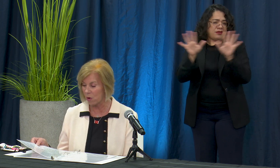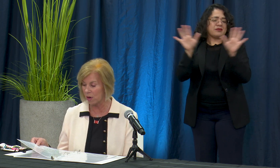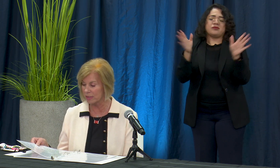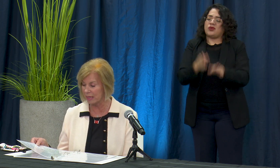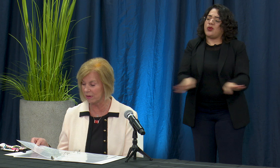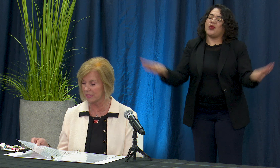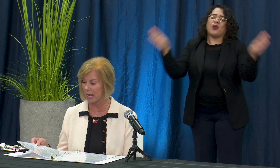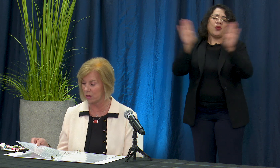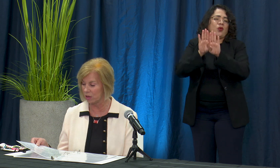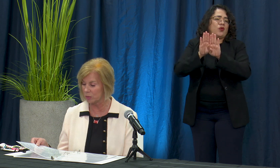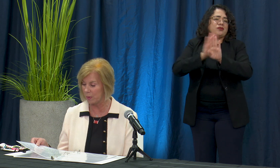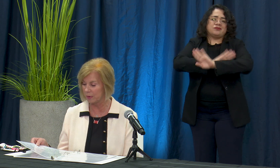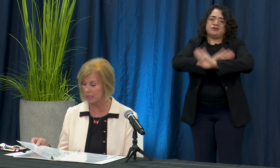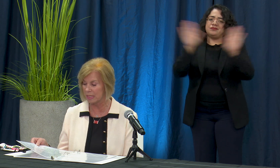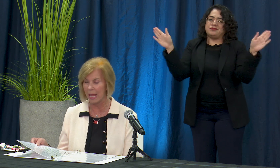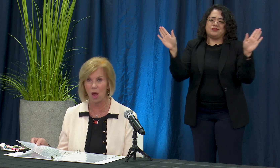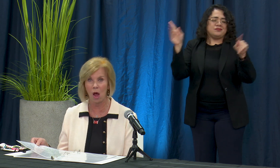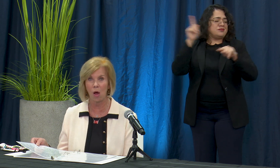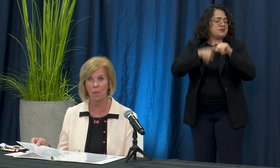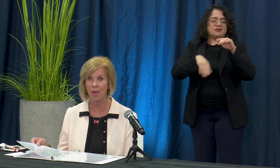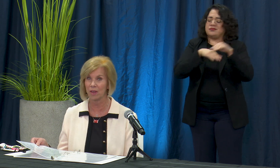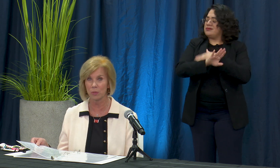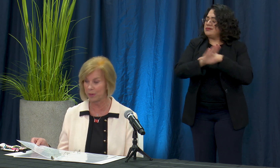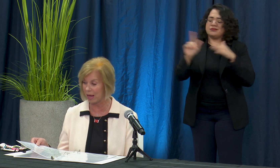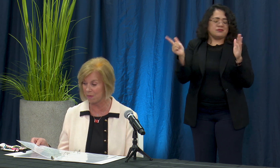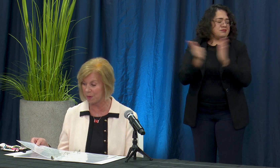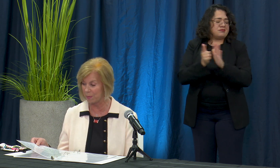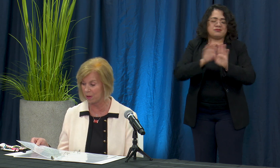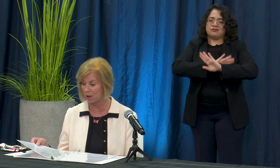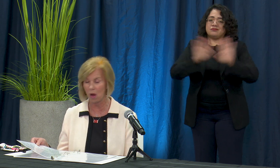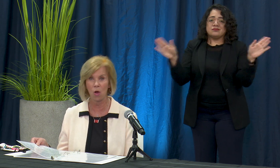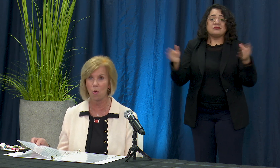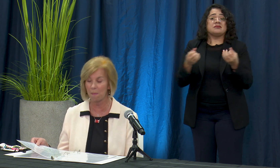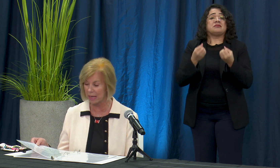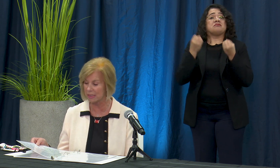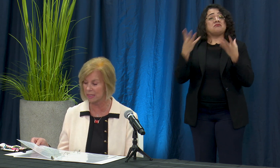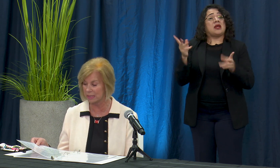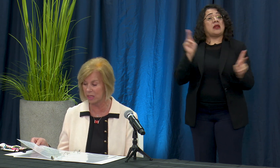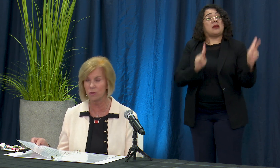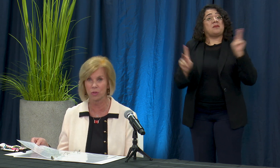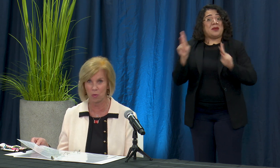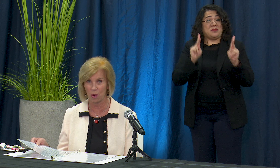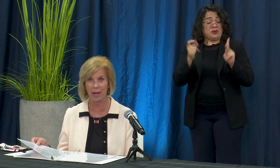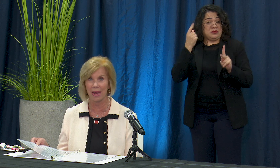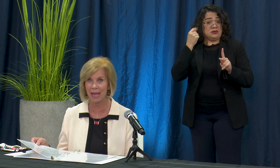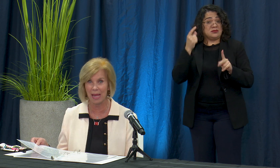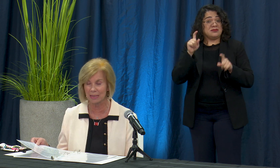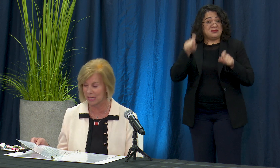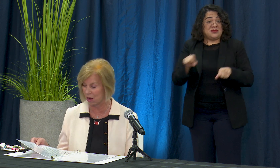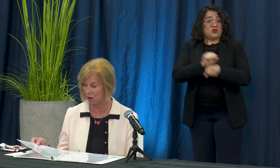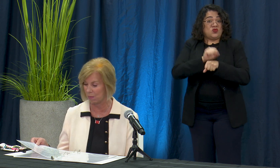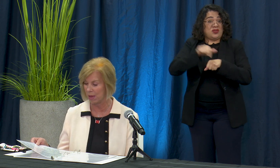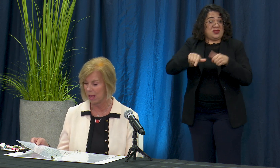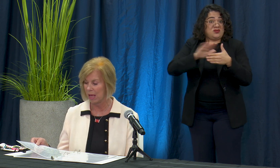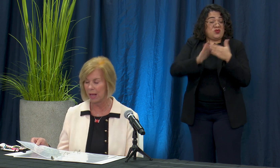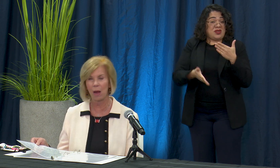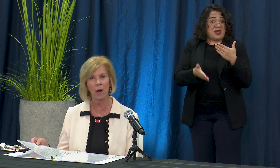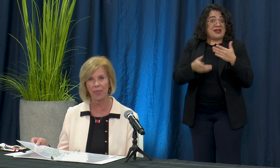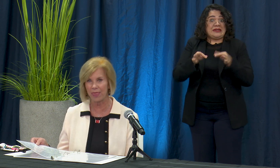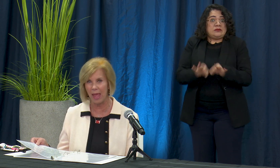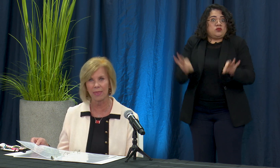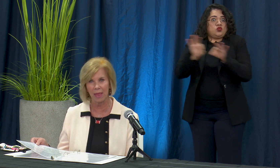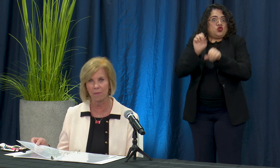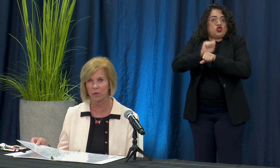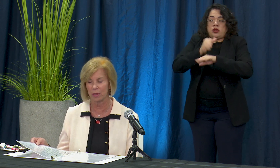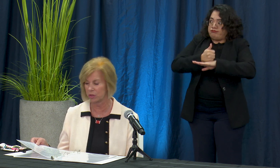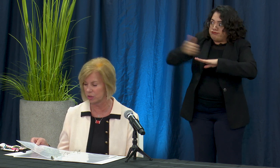And of course, even as I urge people to stay home, there's plenty of people who must continue to work and can't stay home. And I want